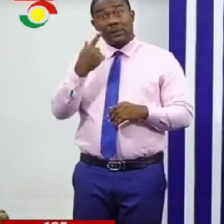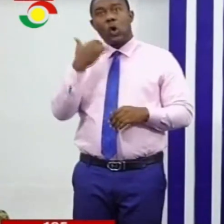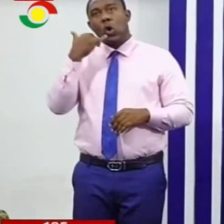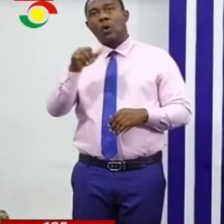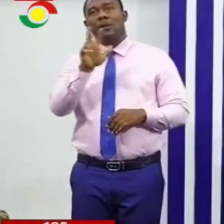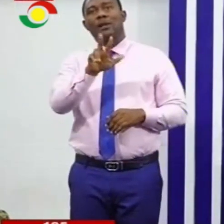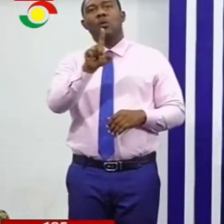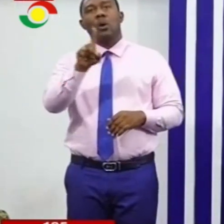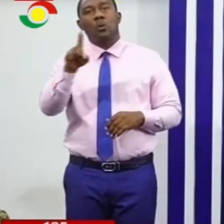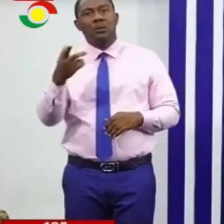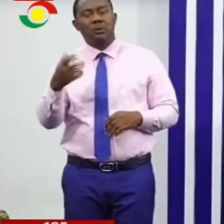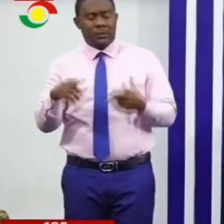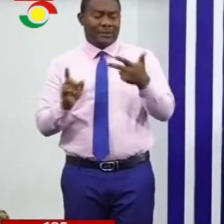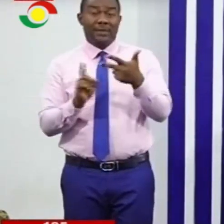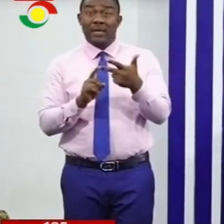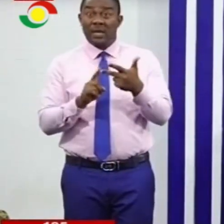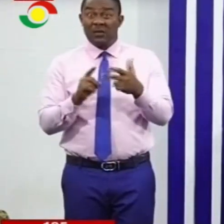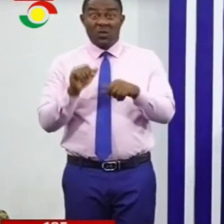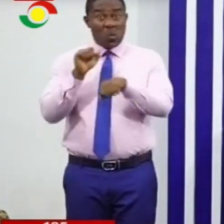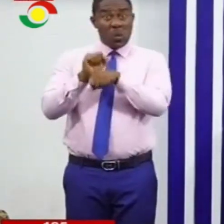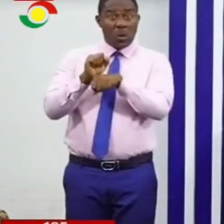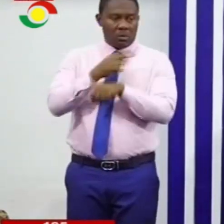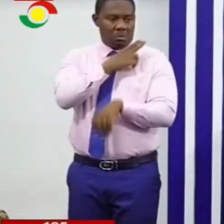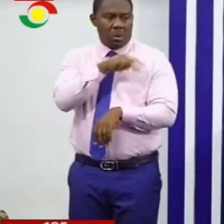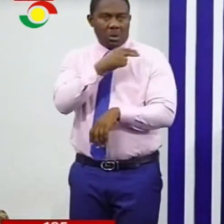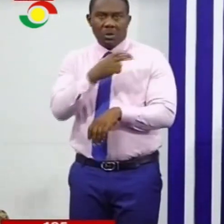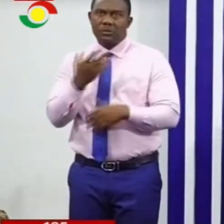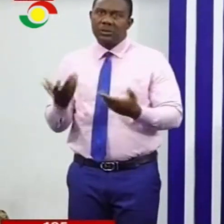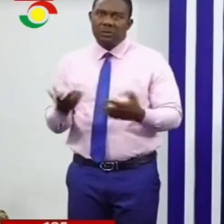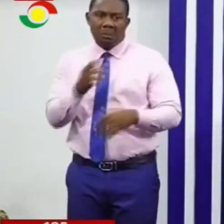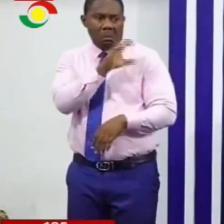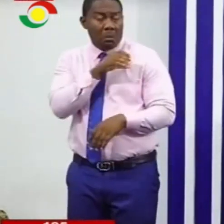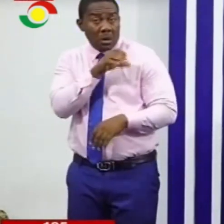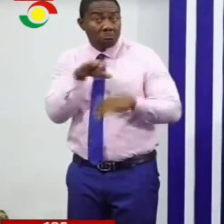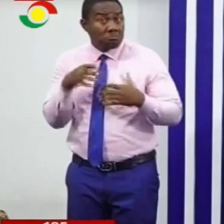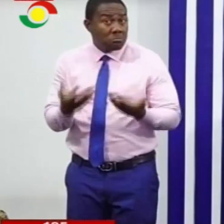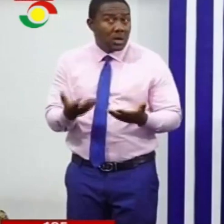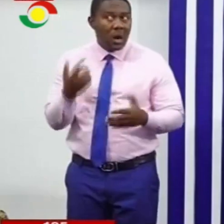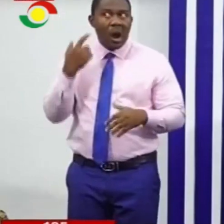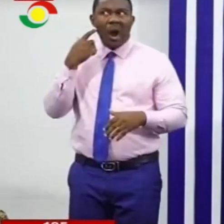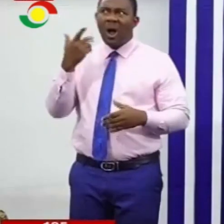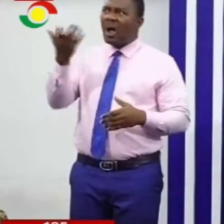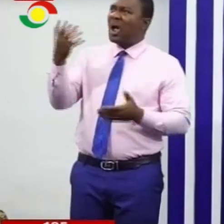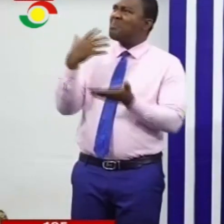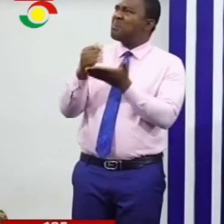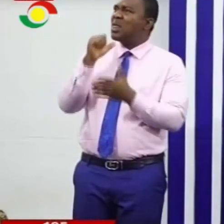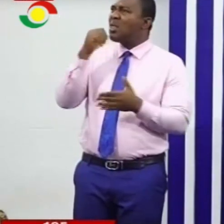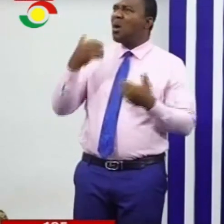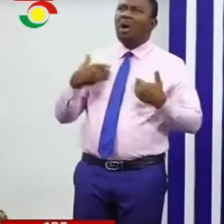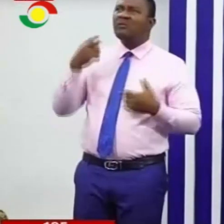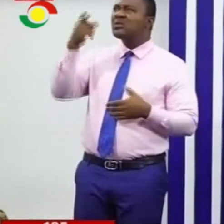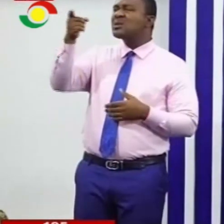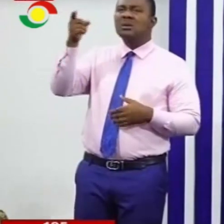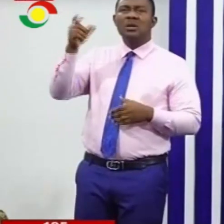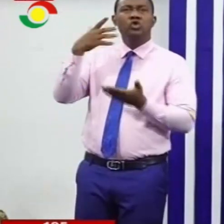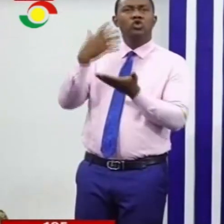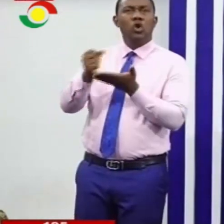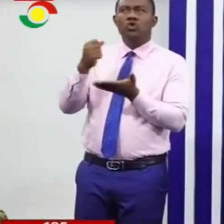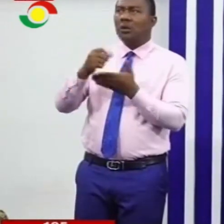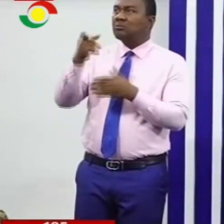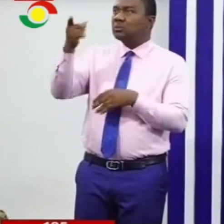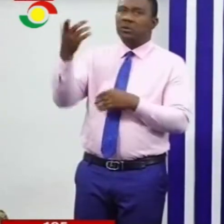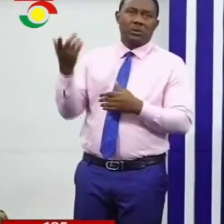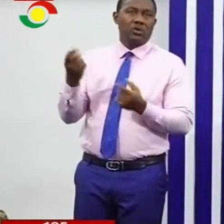Facility, Bisabri, I edit PPs, Bibri, Abbey. Ah, yache, a woman, better say, yes, you'll be sure how near be an answer, and need the answer to an answer